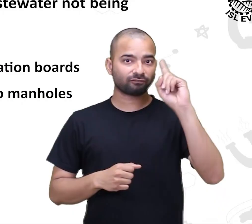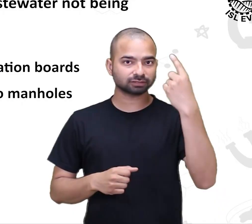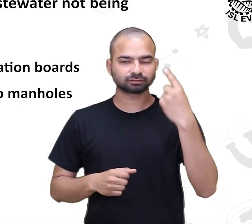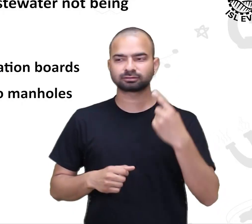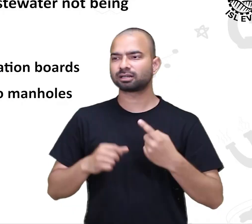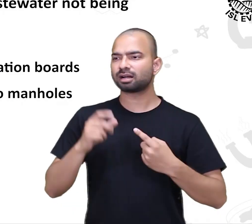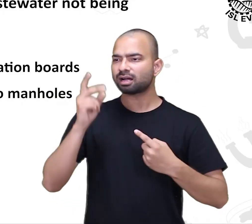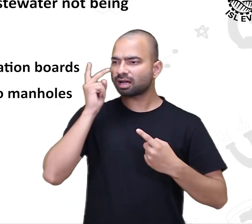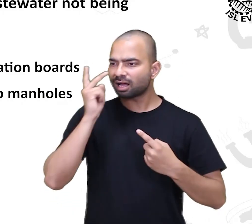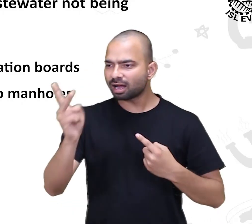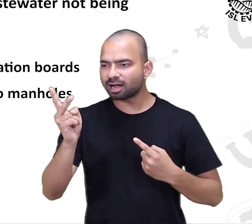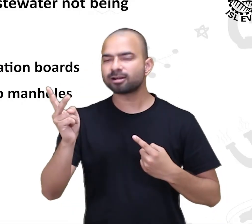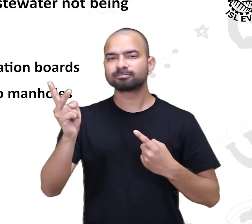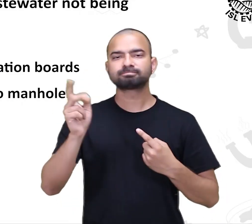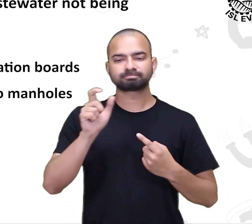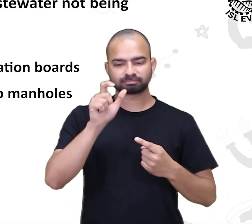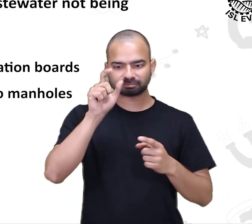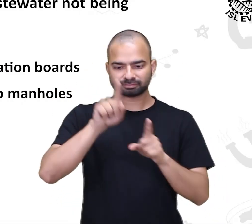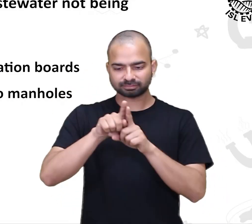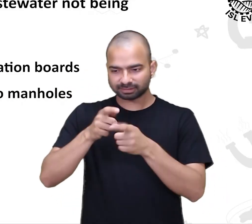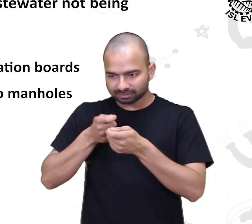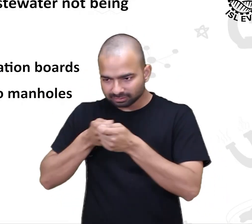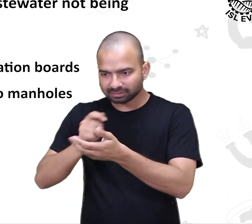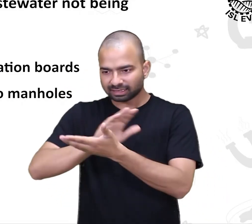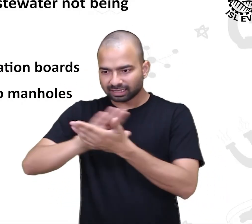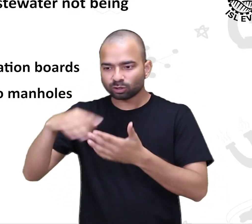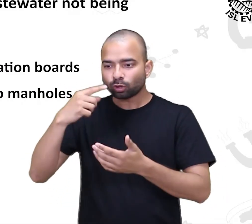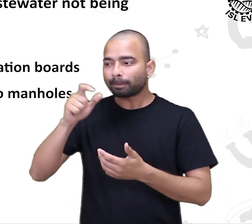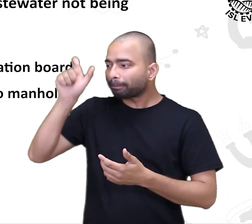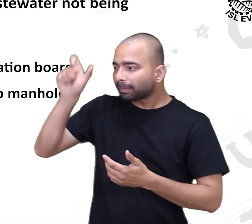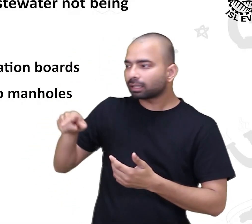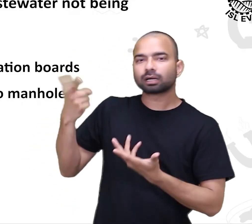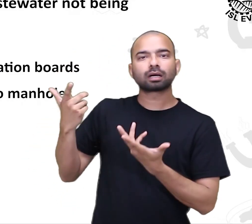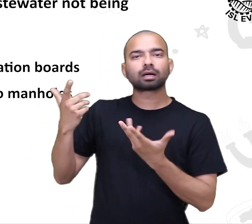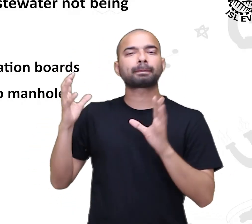Option number 1, lack of personnel.